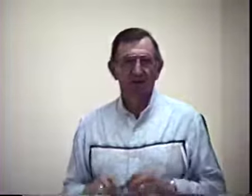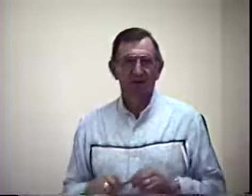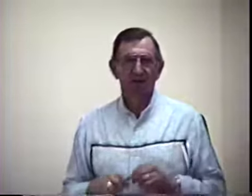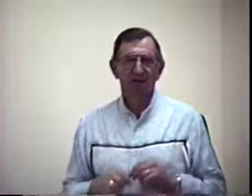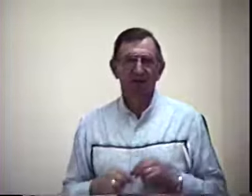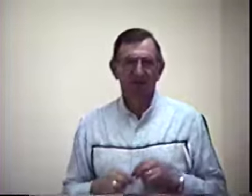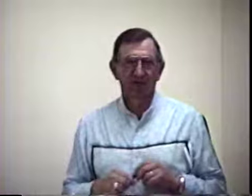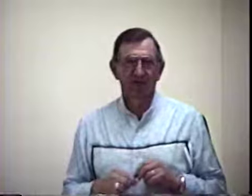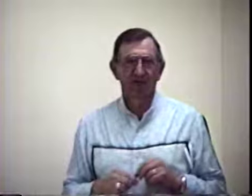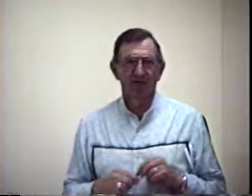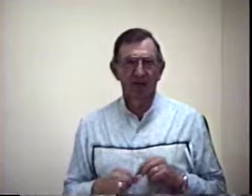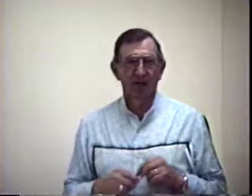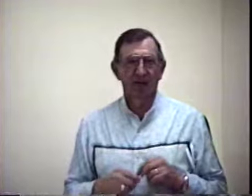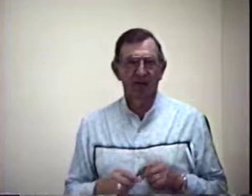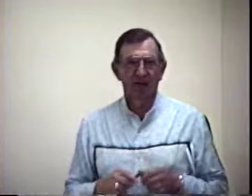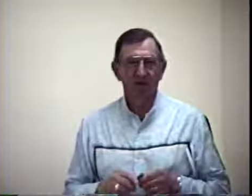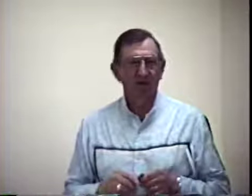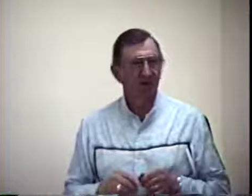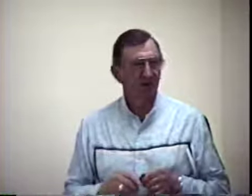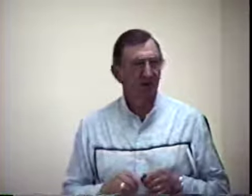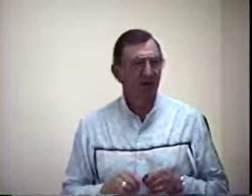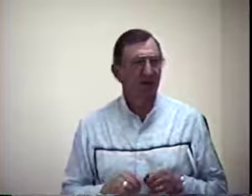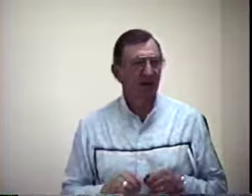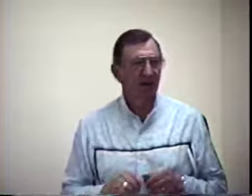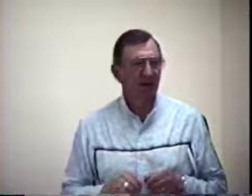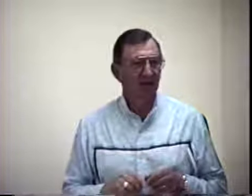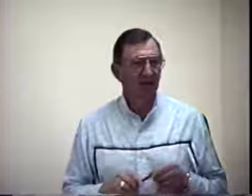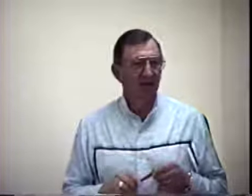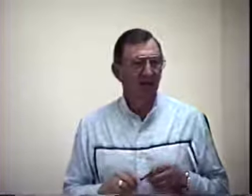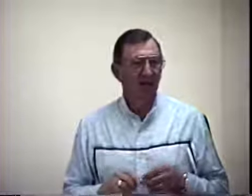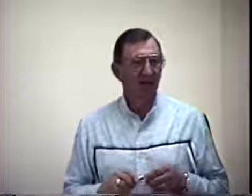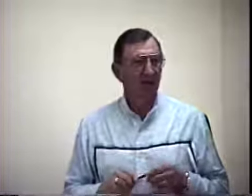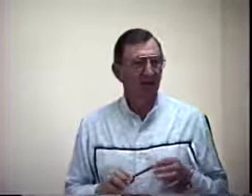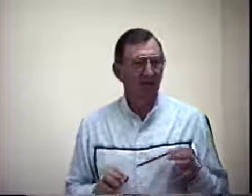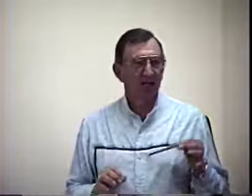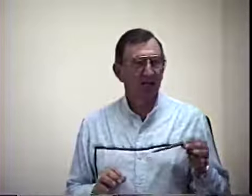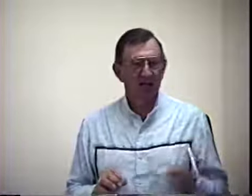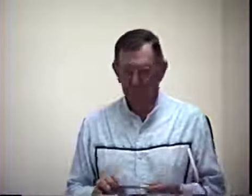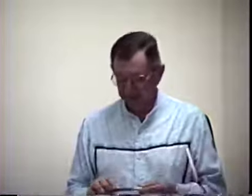so successful, being able to work at that. And I think that with